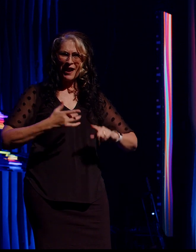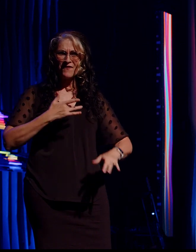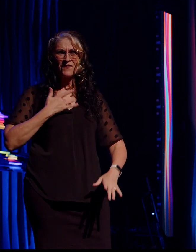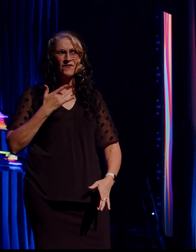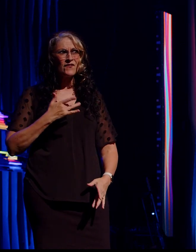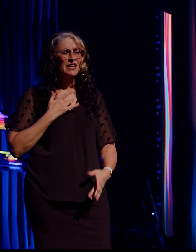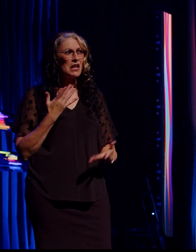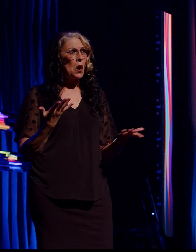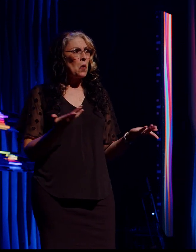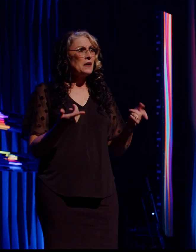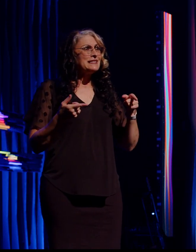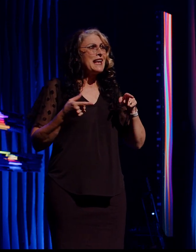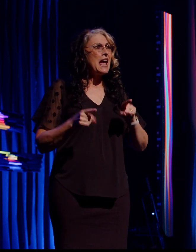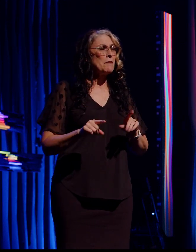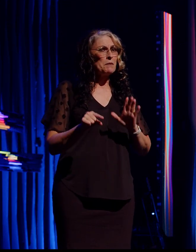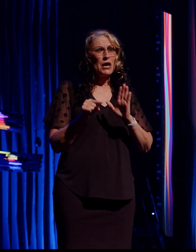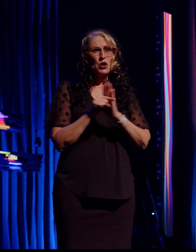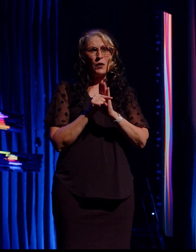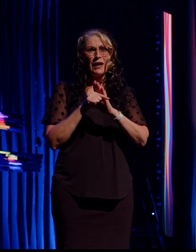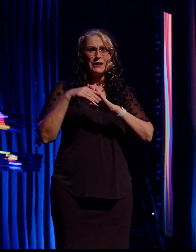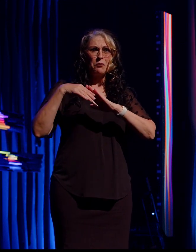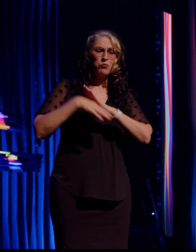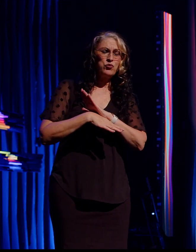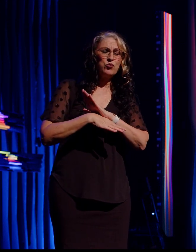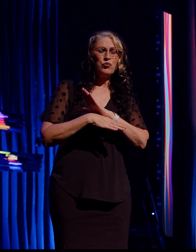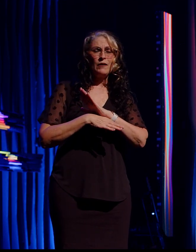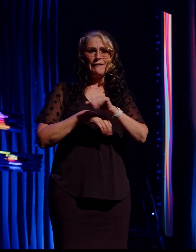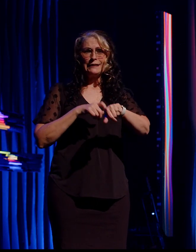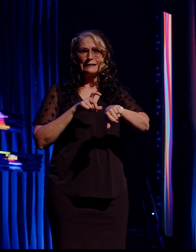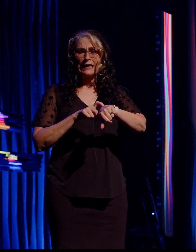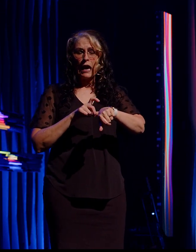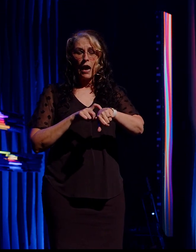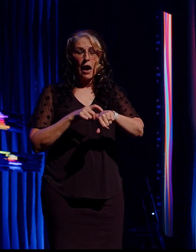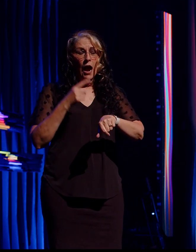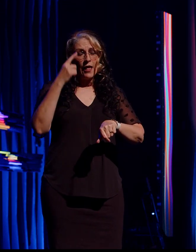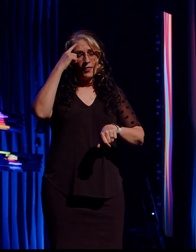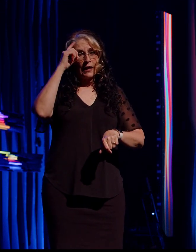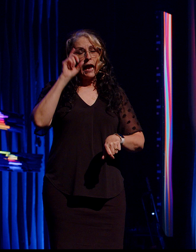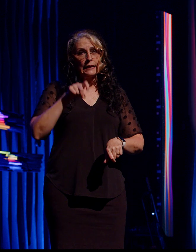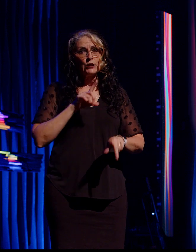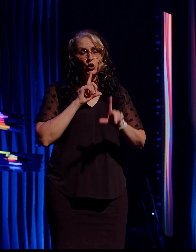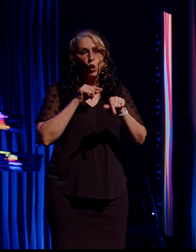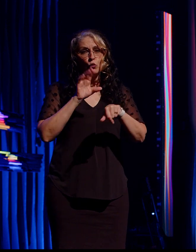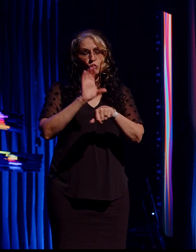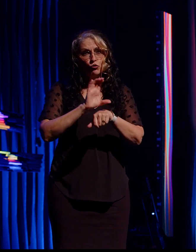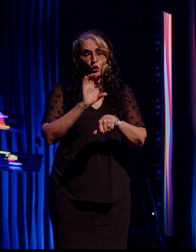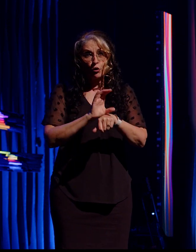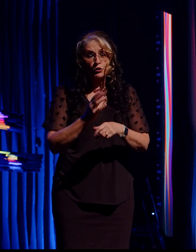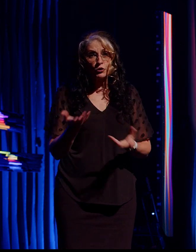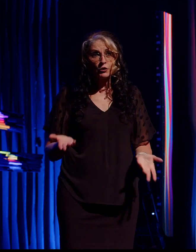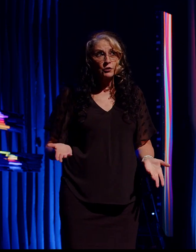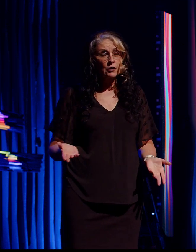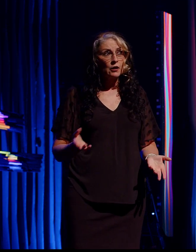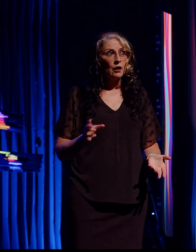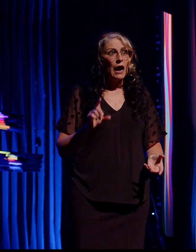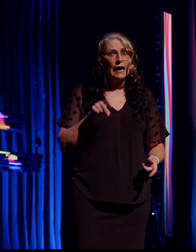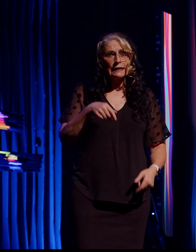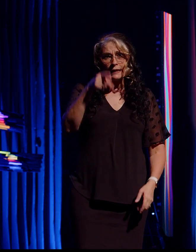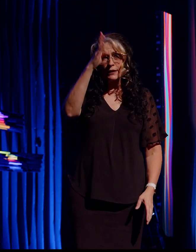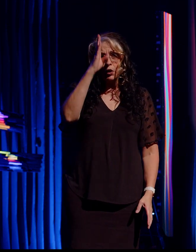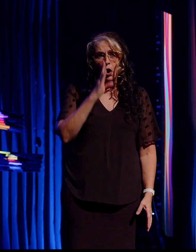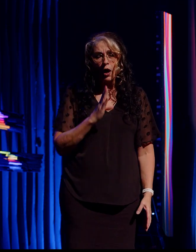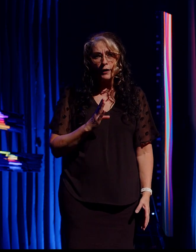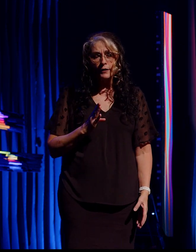the heck is going on? Grades slipping and coming to a point of like, I think I need to go to church. I think I need